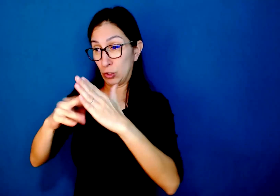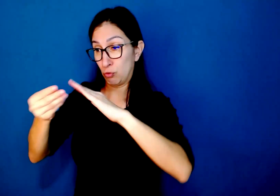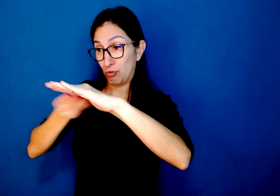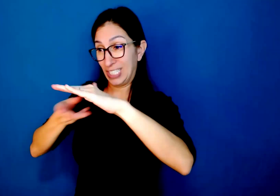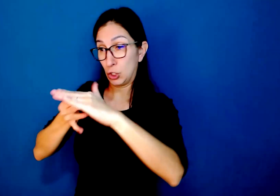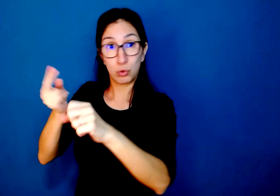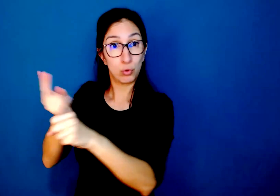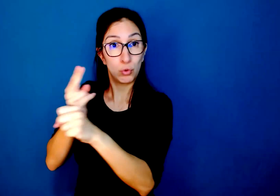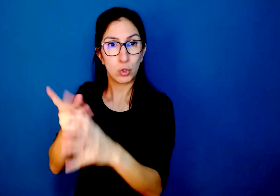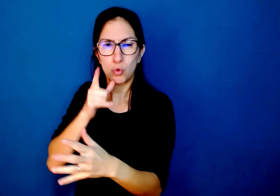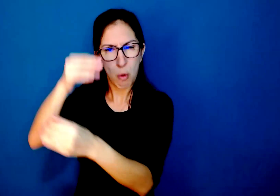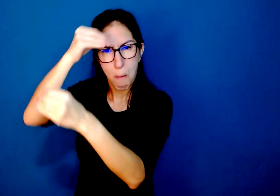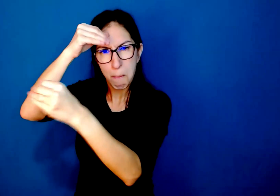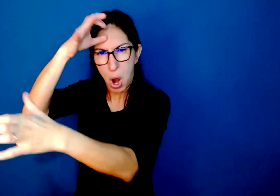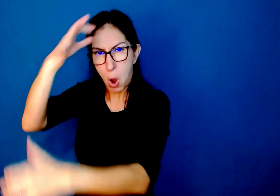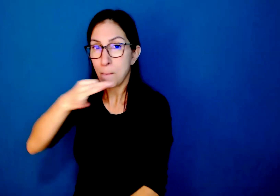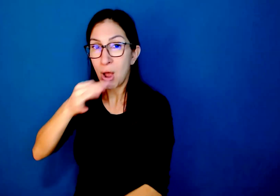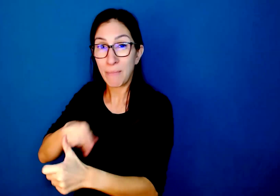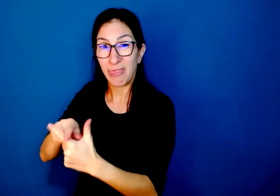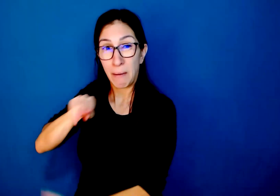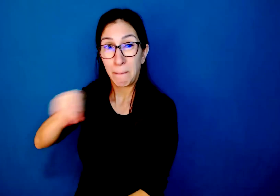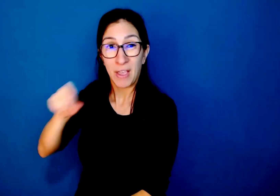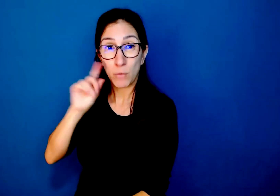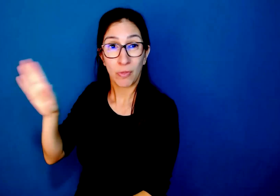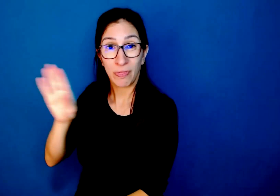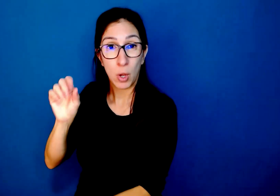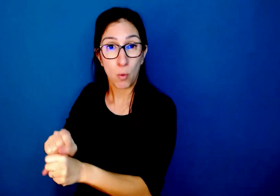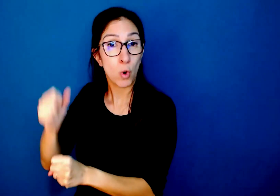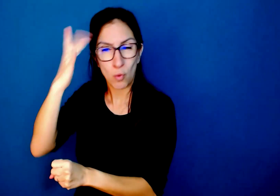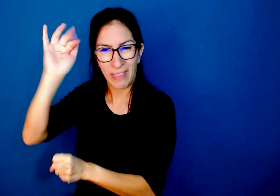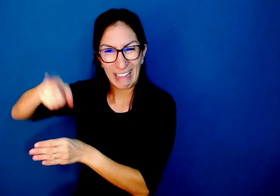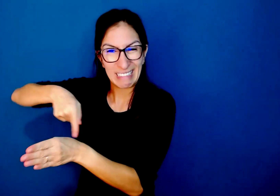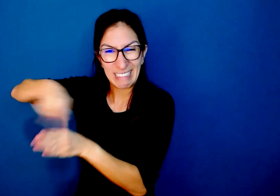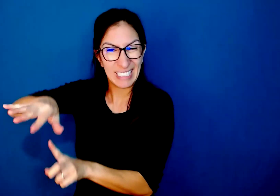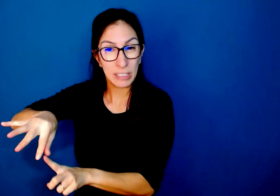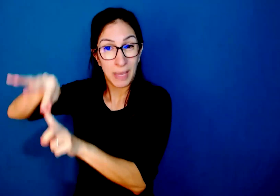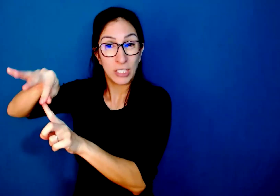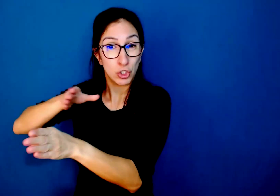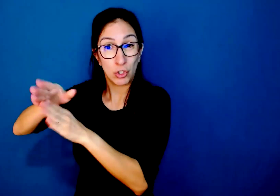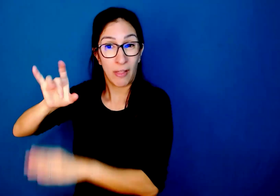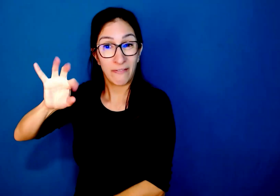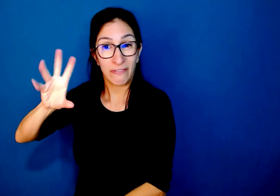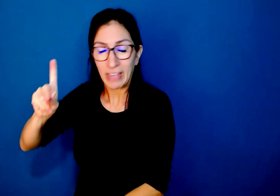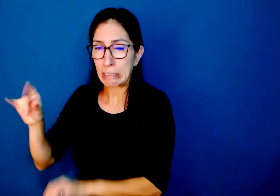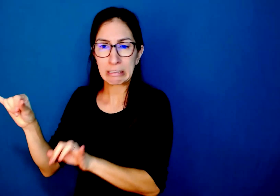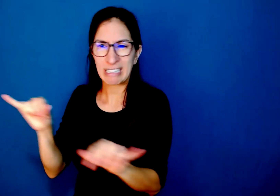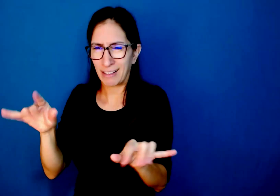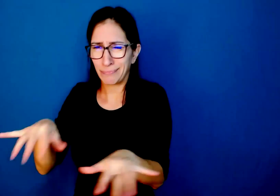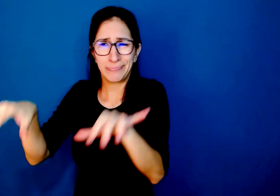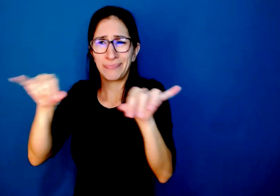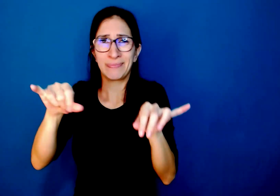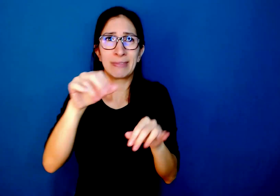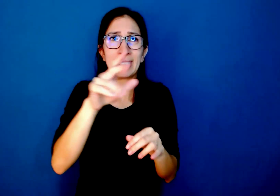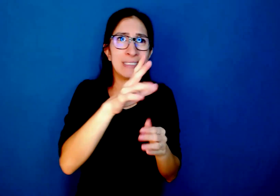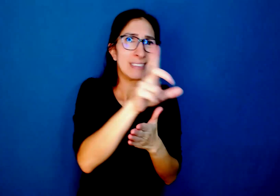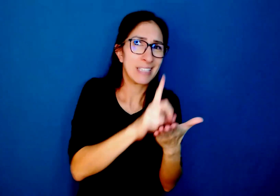them for the work, because it is a field, it's a specialty like anything else, like development, design, security, that sort of